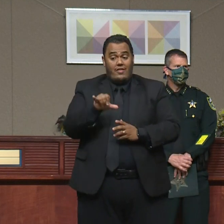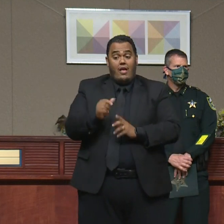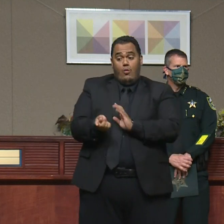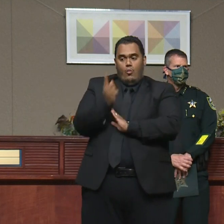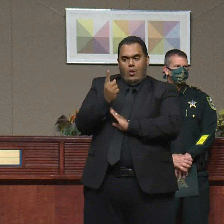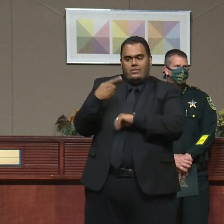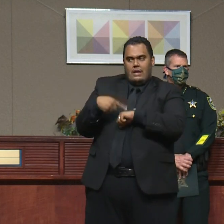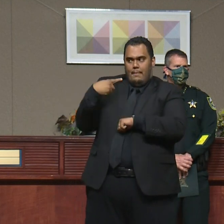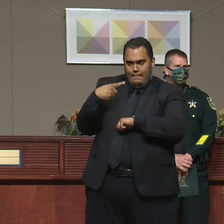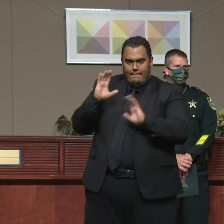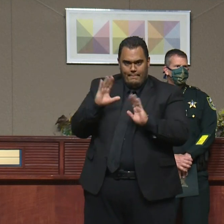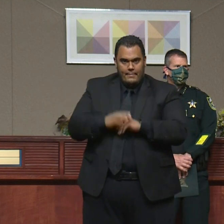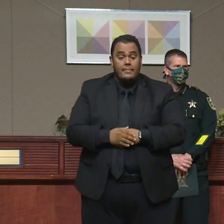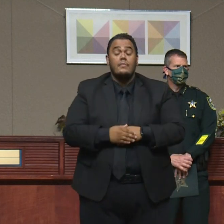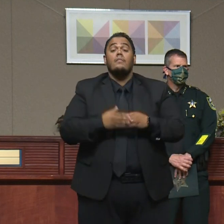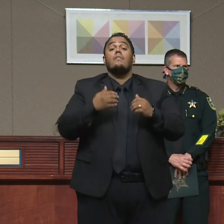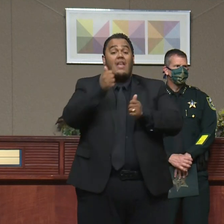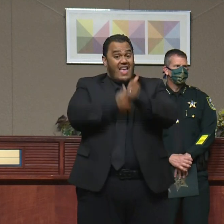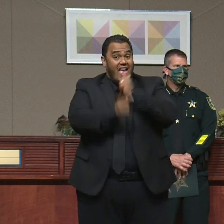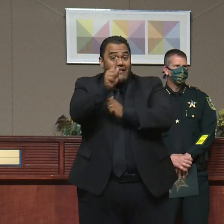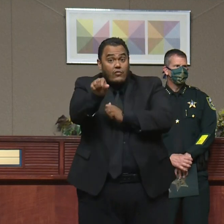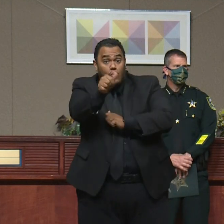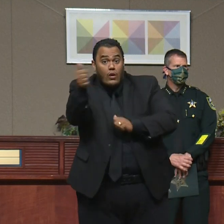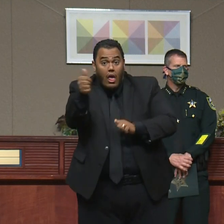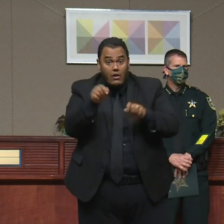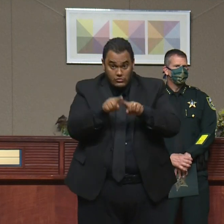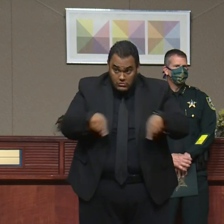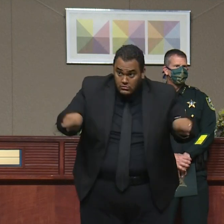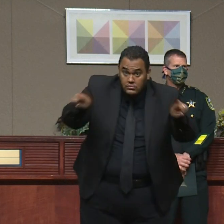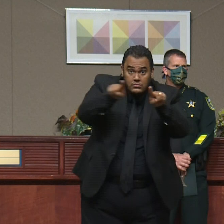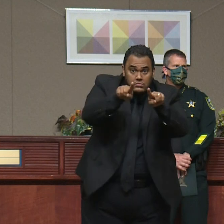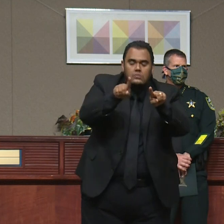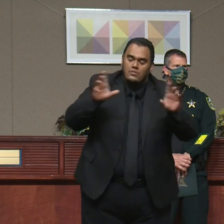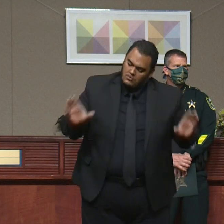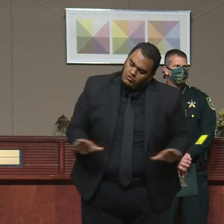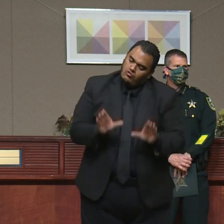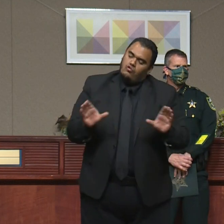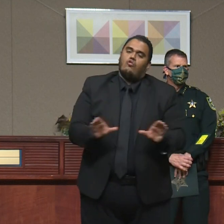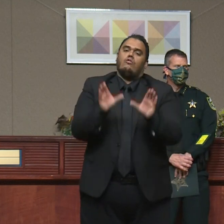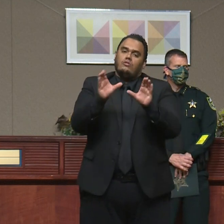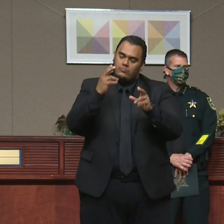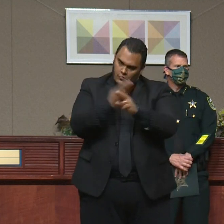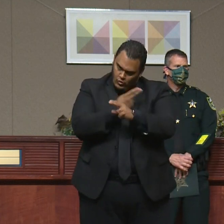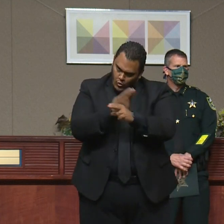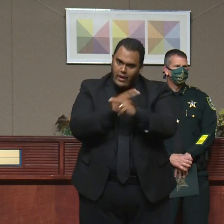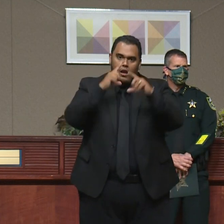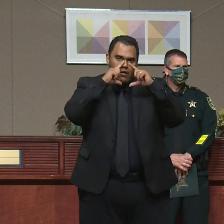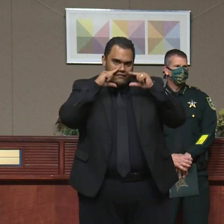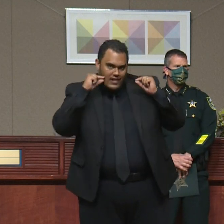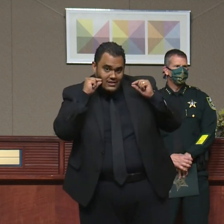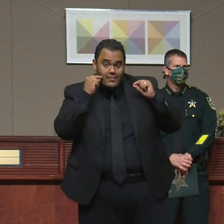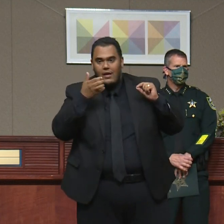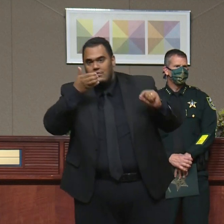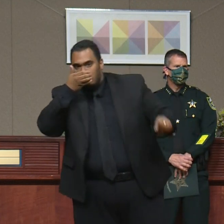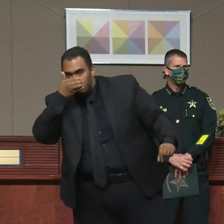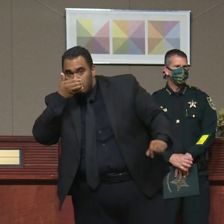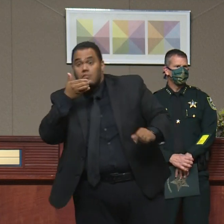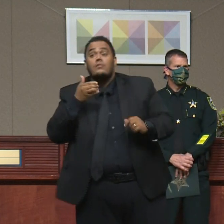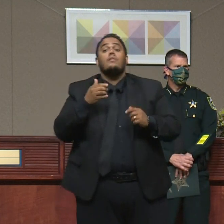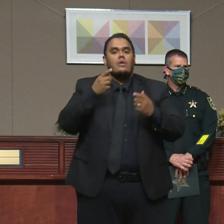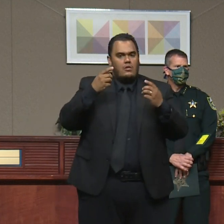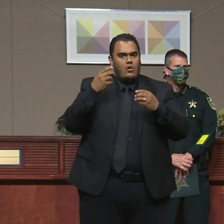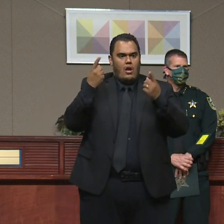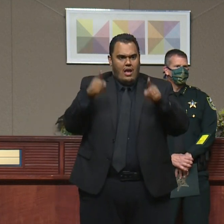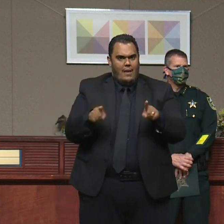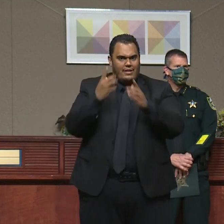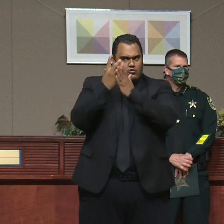county residents, I strongly encourage you to wear a face mask or covering when out in public. You can